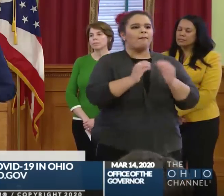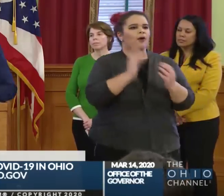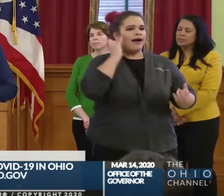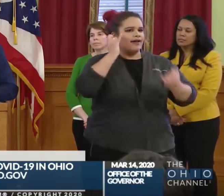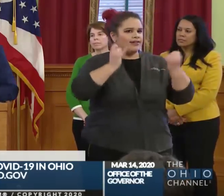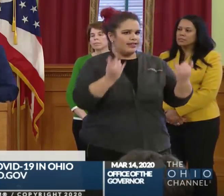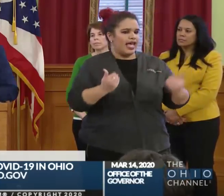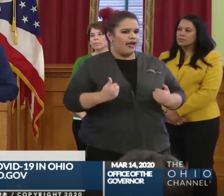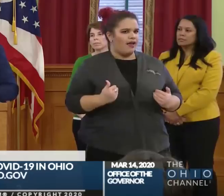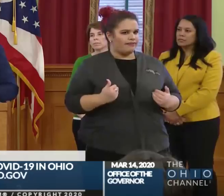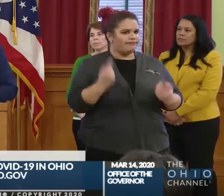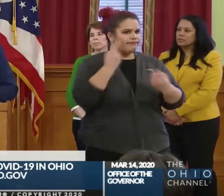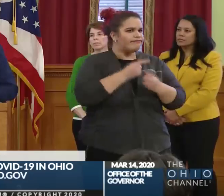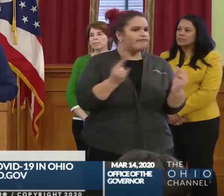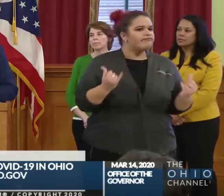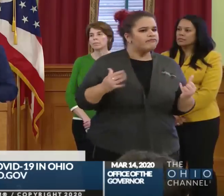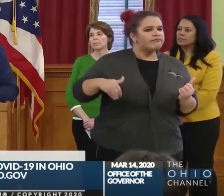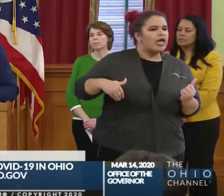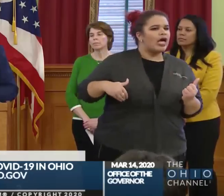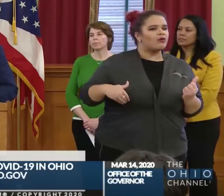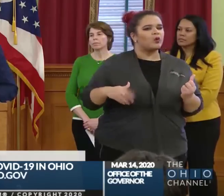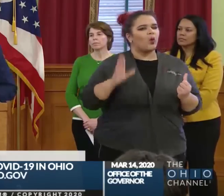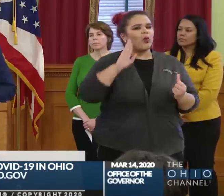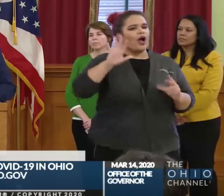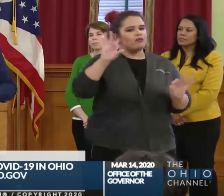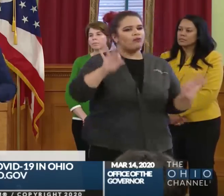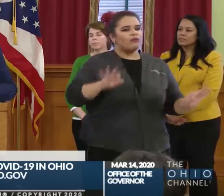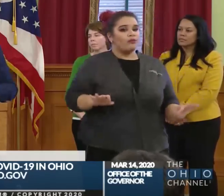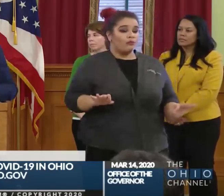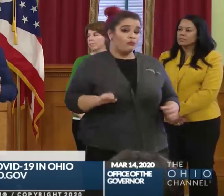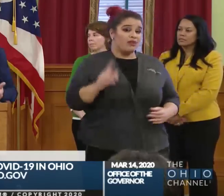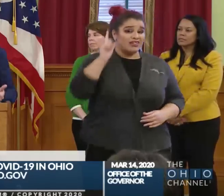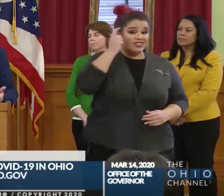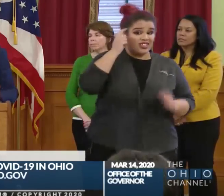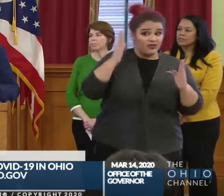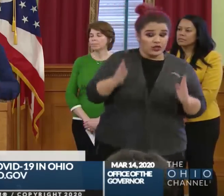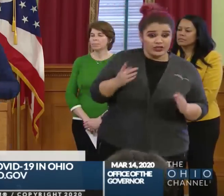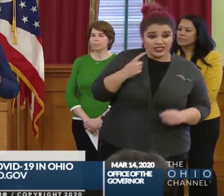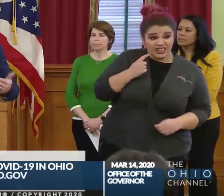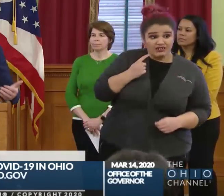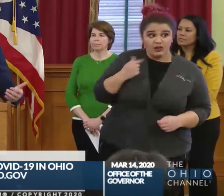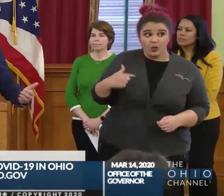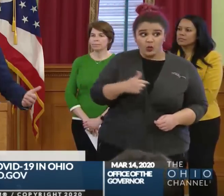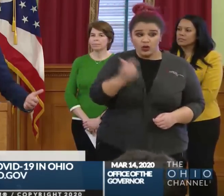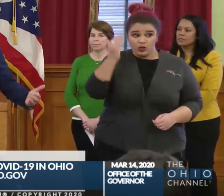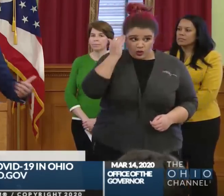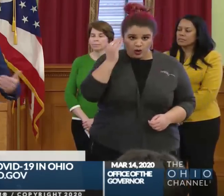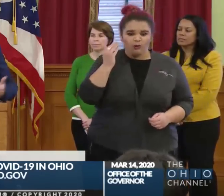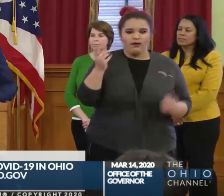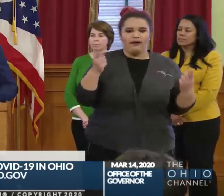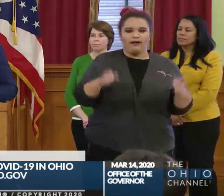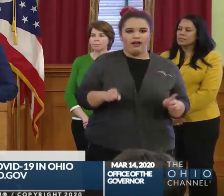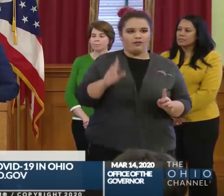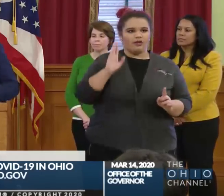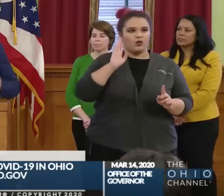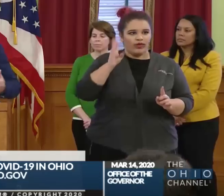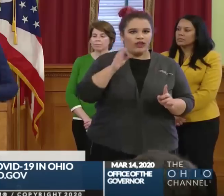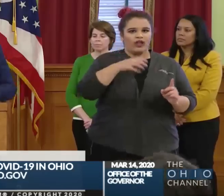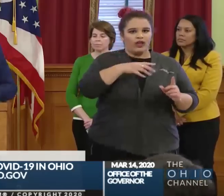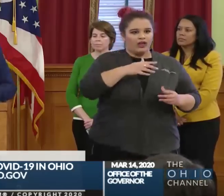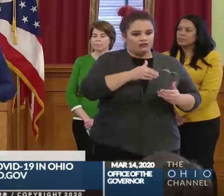But these are the kinds of things, as the governor has said, look, we know this is coming. We know that there are things coming our